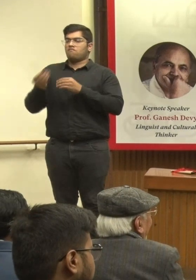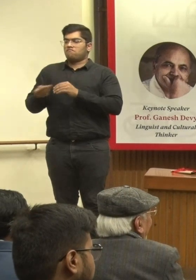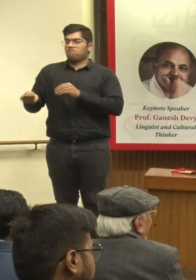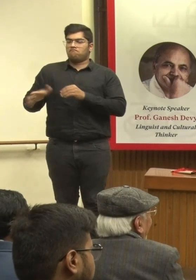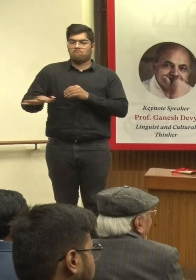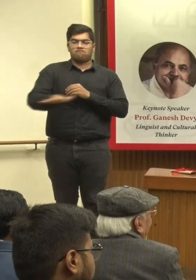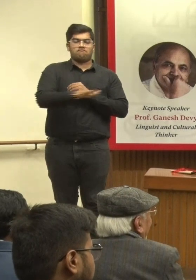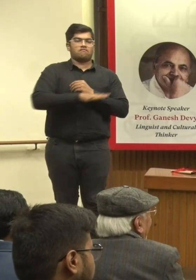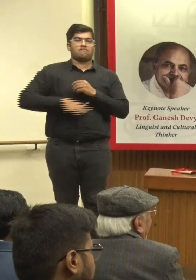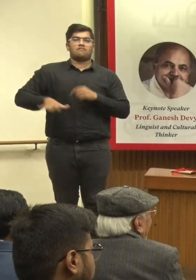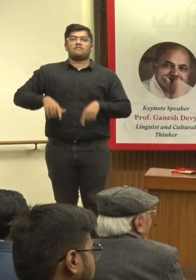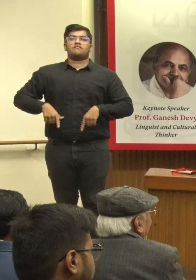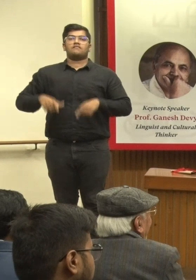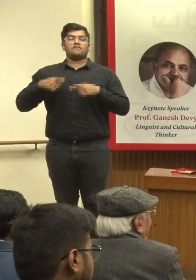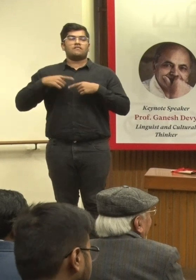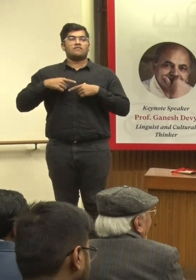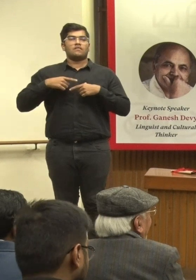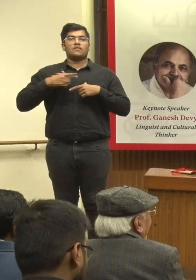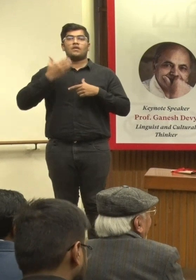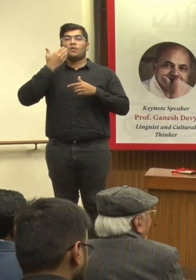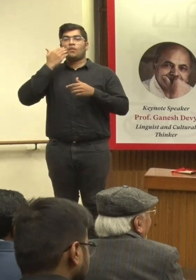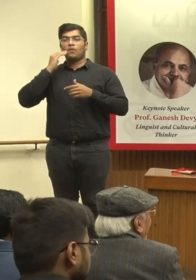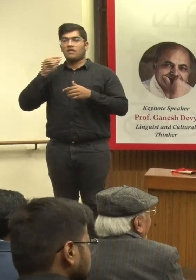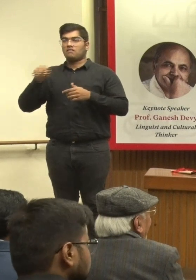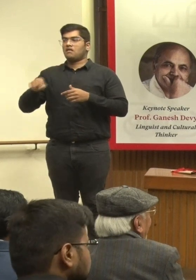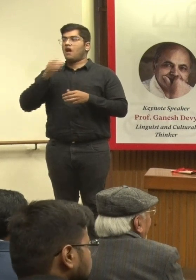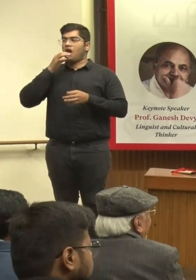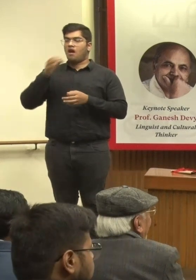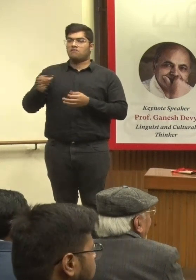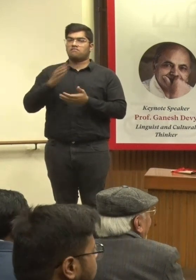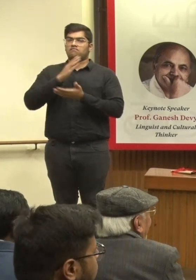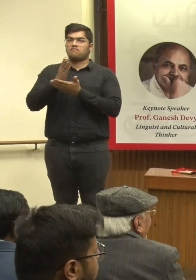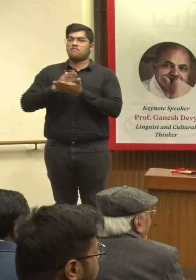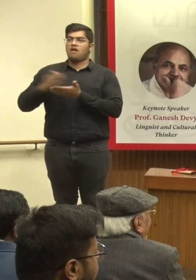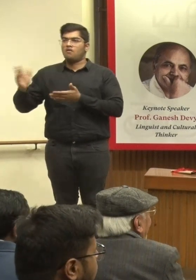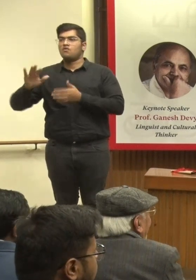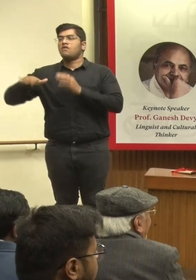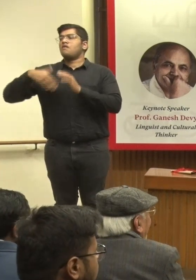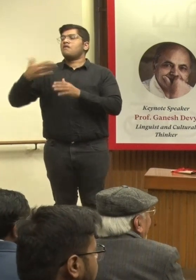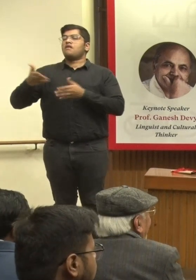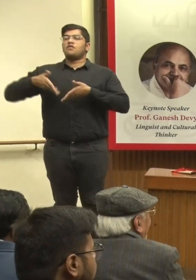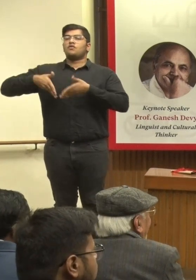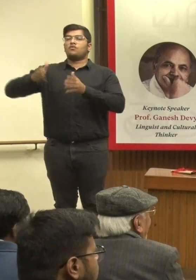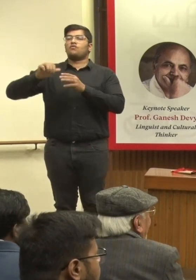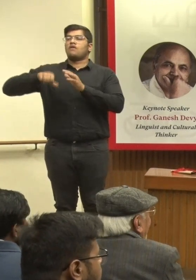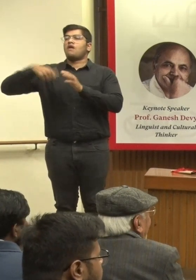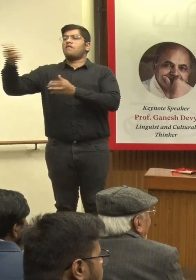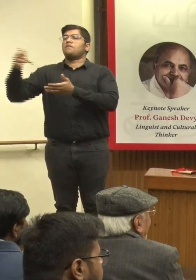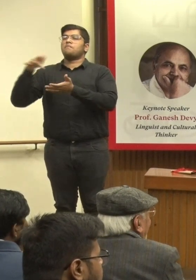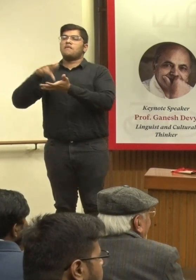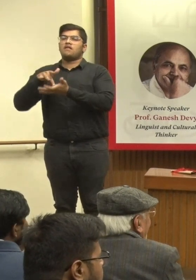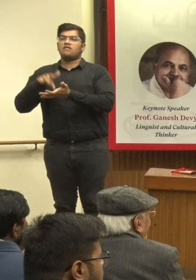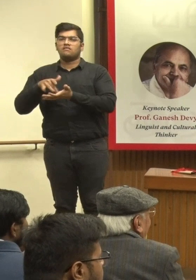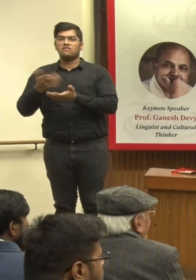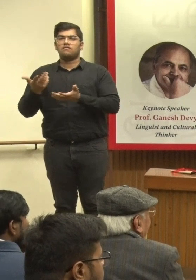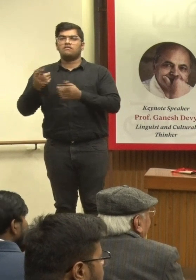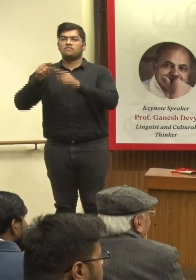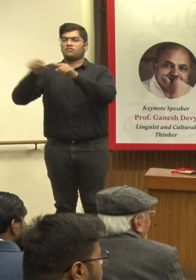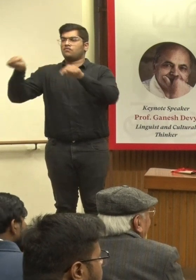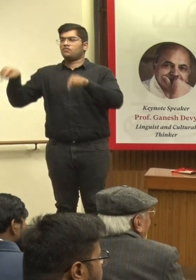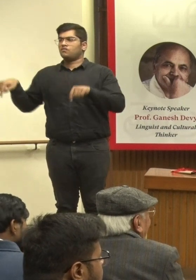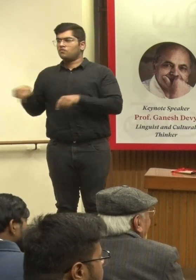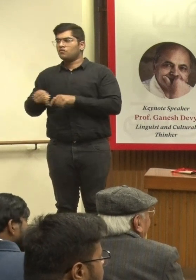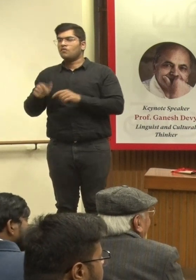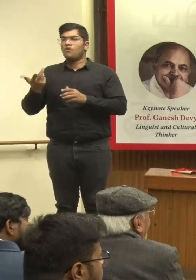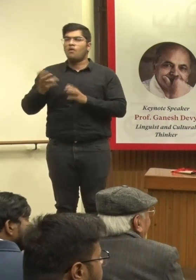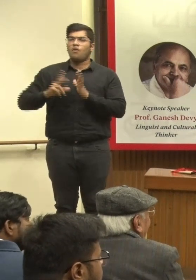when whisked away from those places, they moved to the crossroads, normally squares, or normally tall